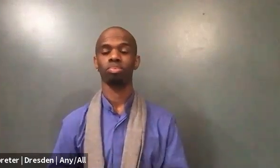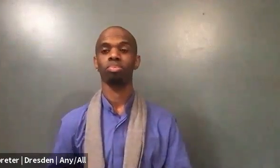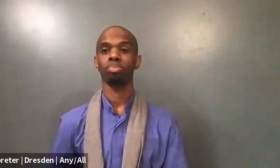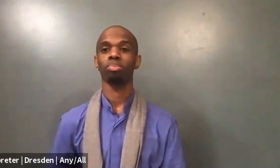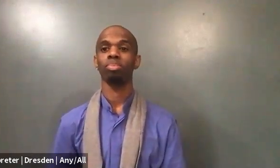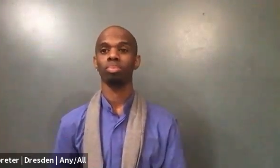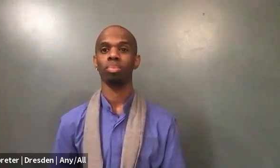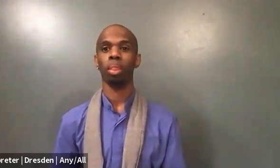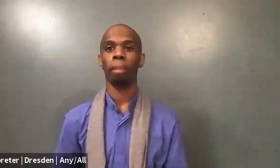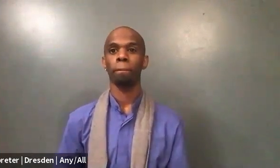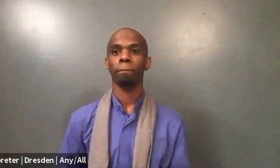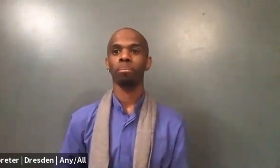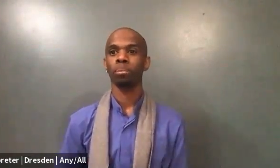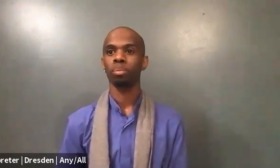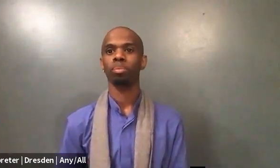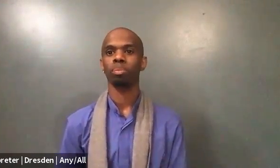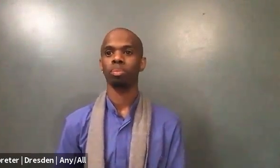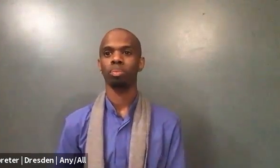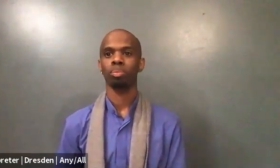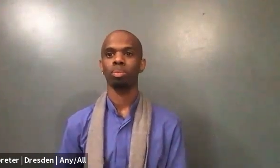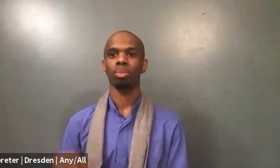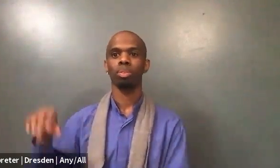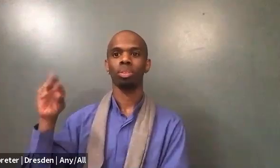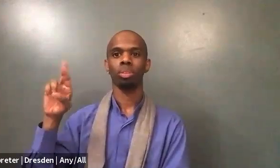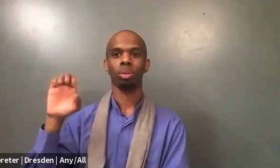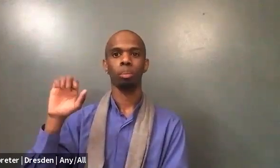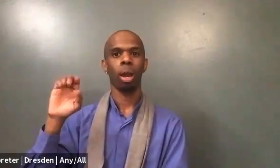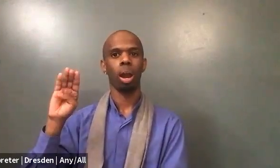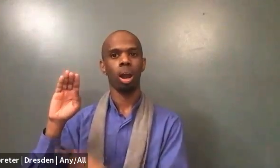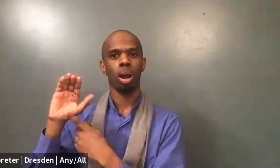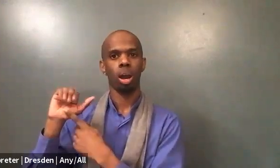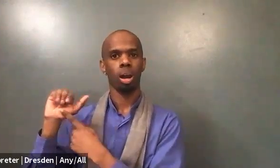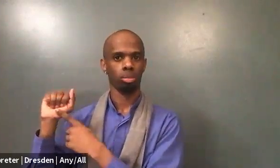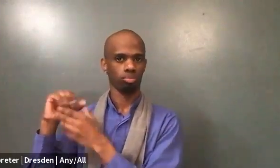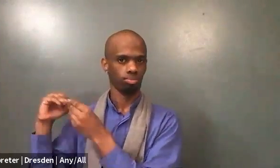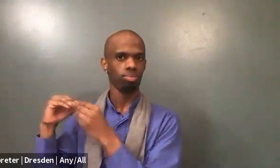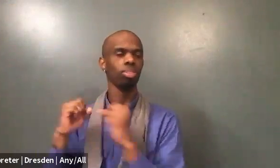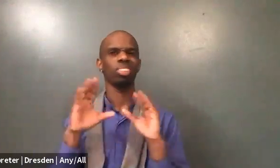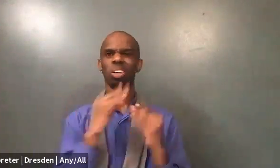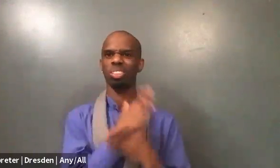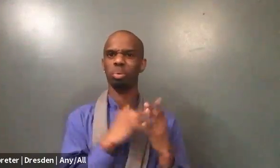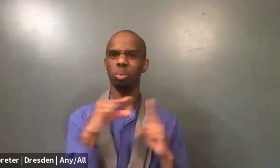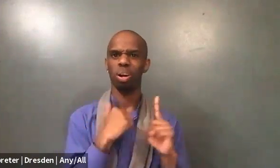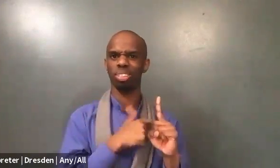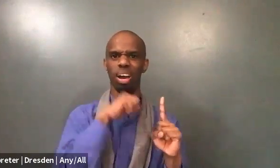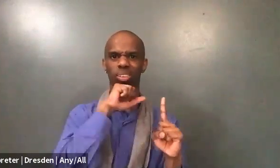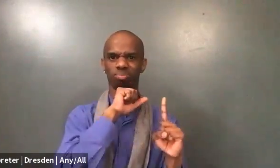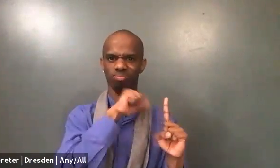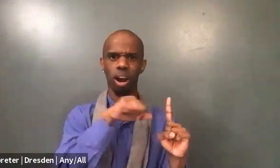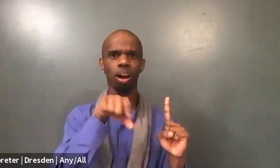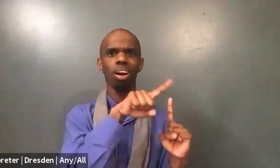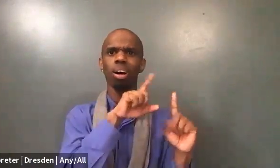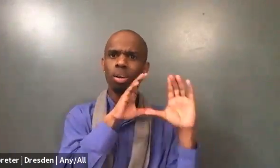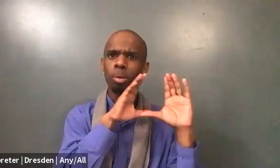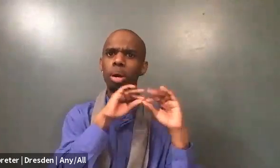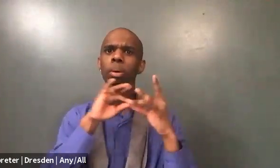A couple of the words that I heard, I just love. One of my mentors uses the term healthy risks to make